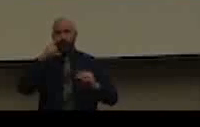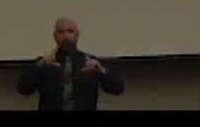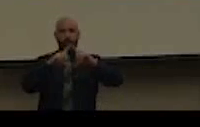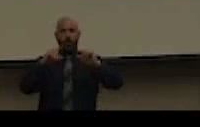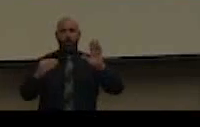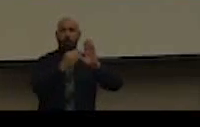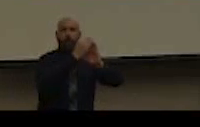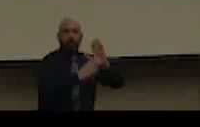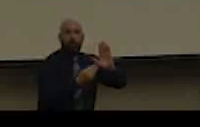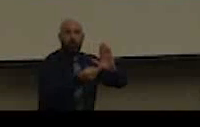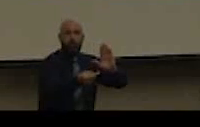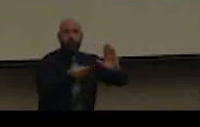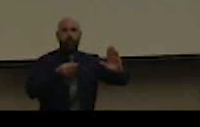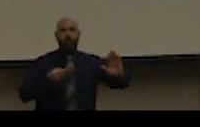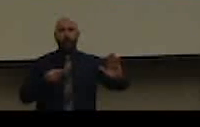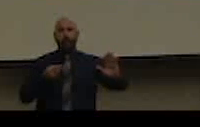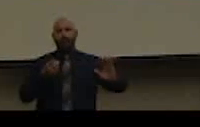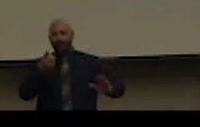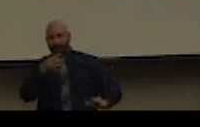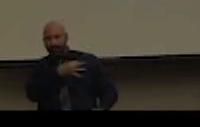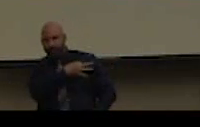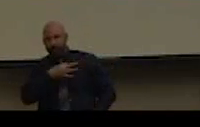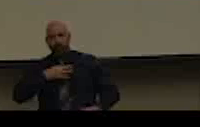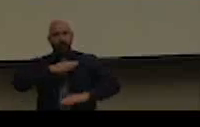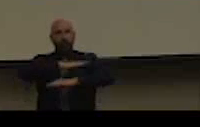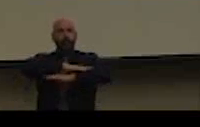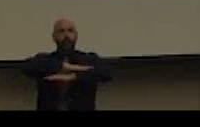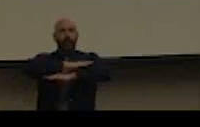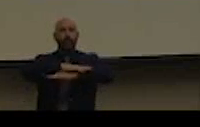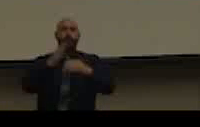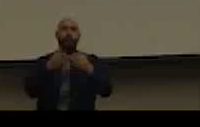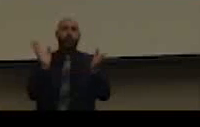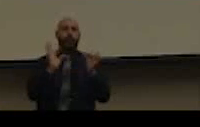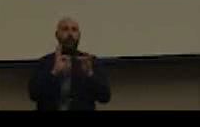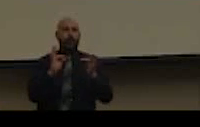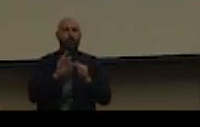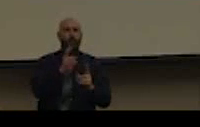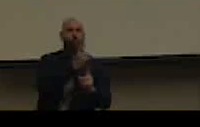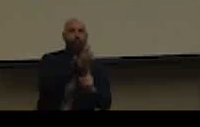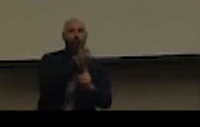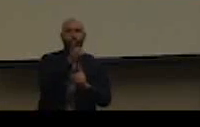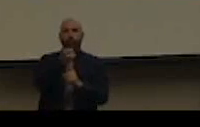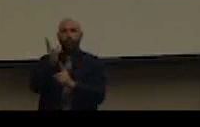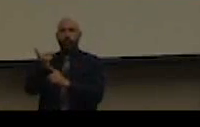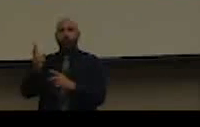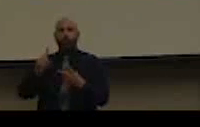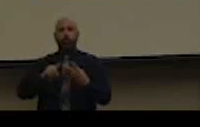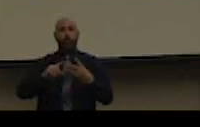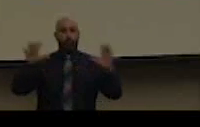here and turn it in at the staff table. Public comment is 2 minutes per individual or 5 minutes for a group.